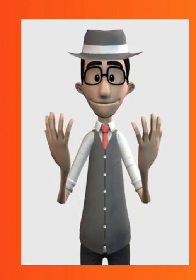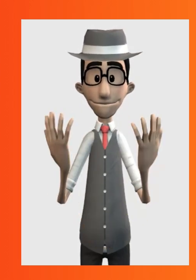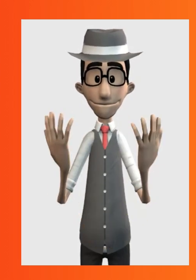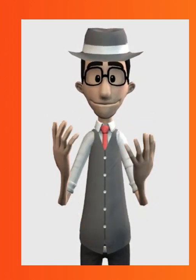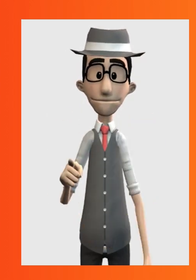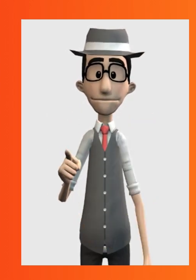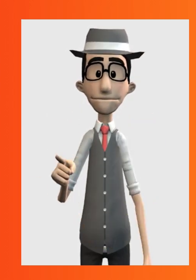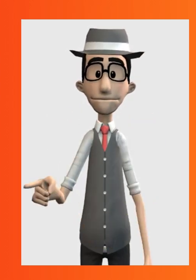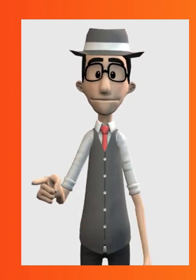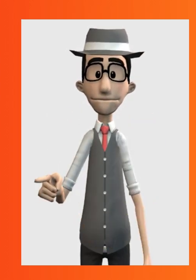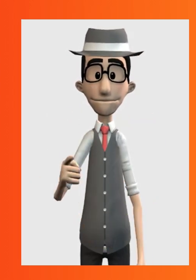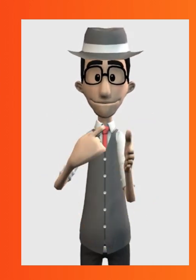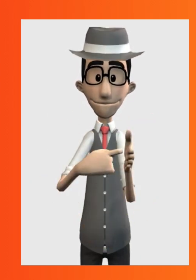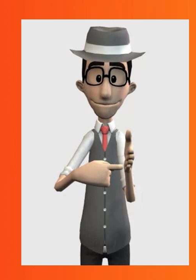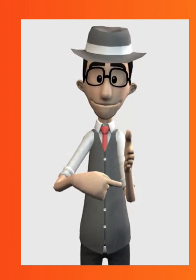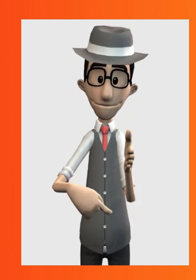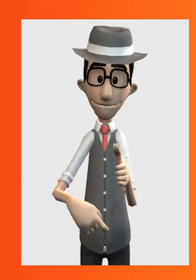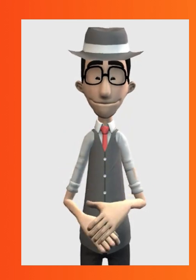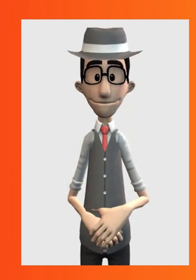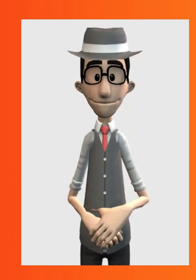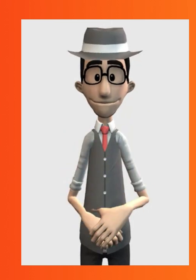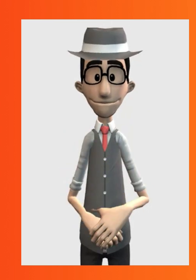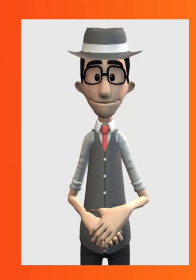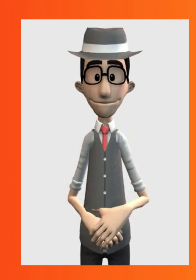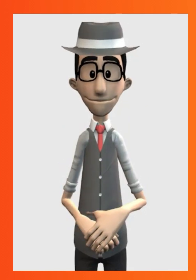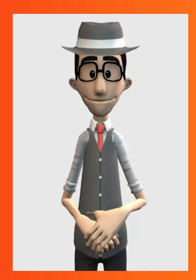How much does it cost?